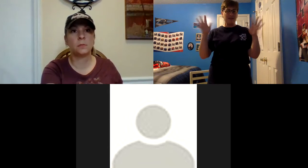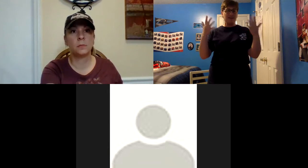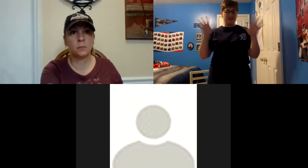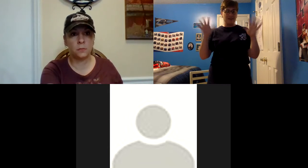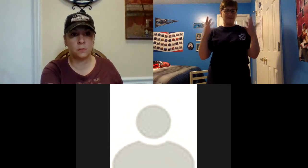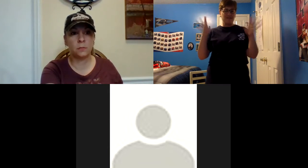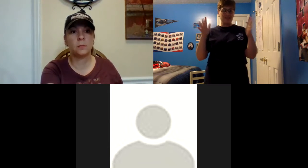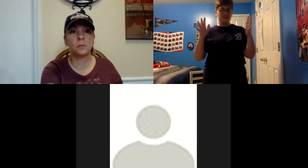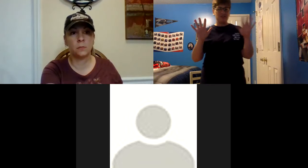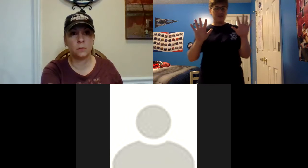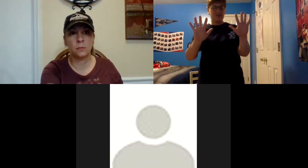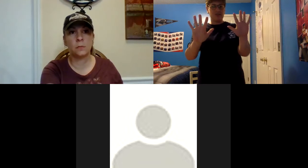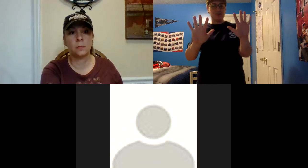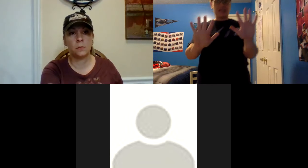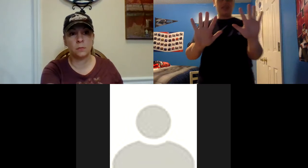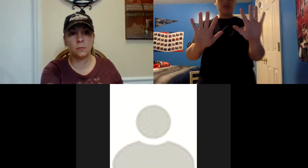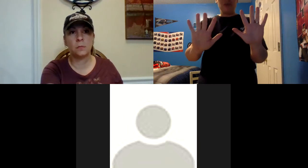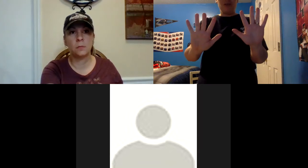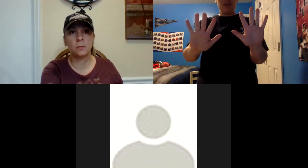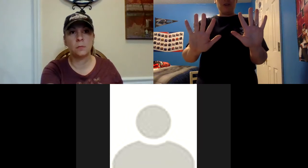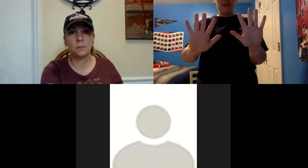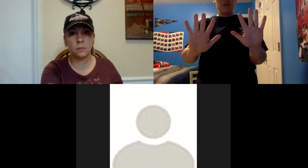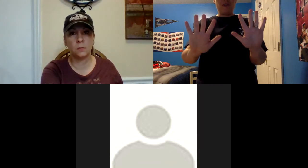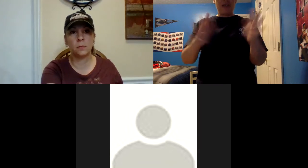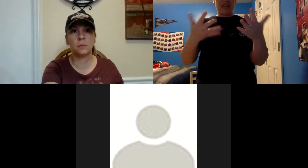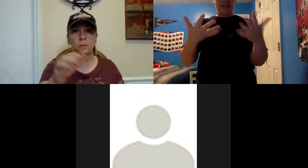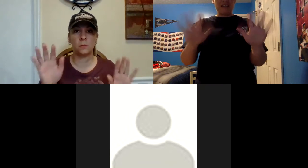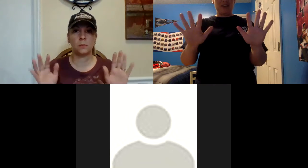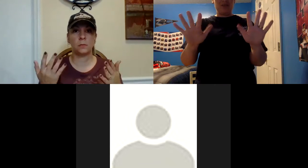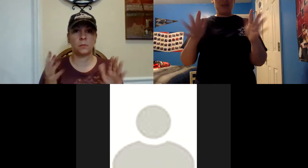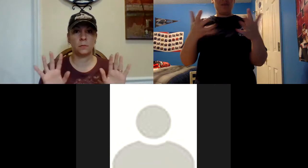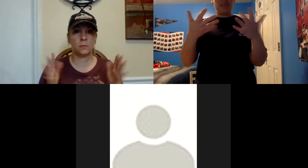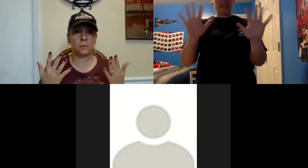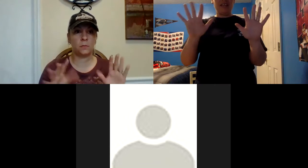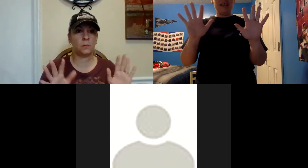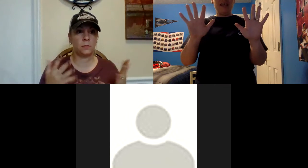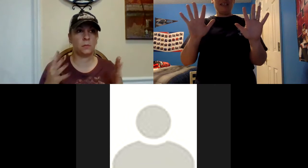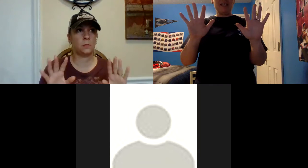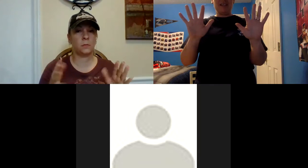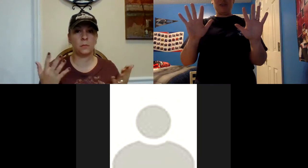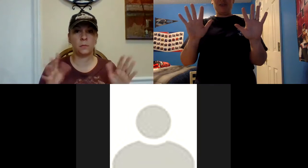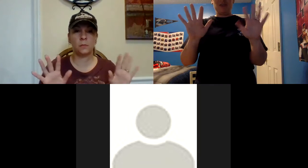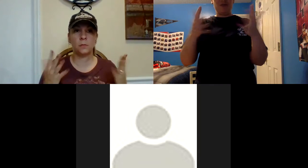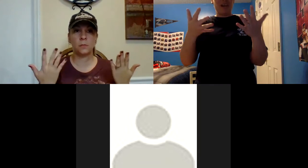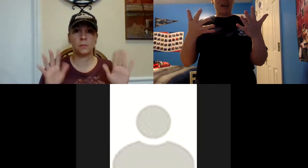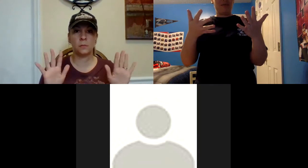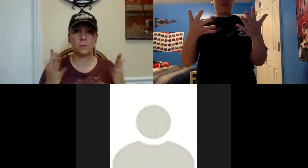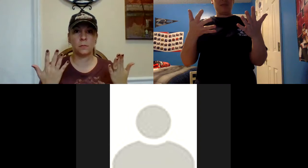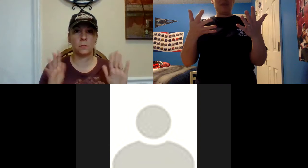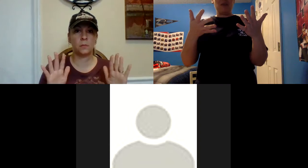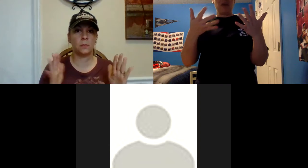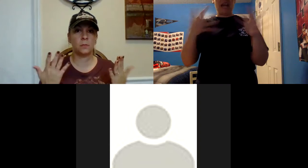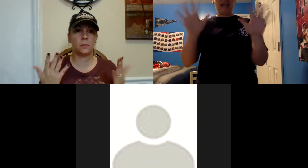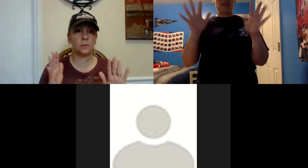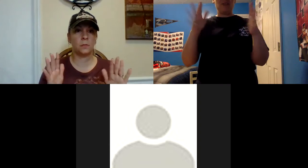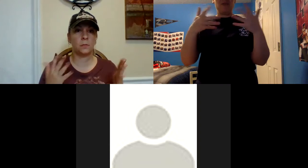got done, finished. So you're just taking your 2 number 5 hands and you're just flicking. It's like you've got